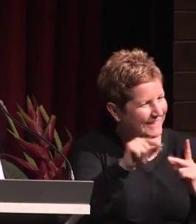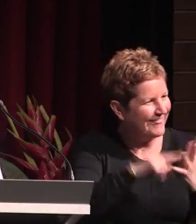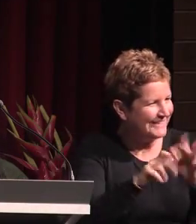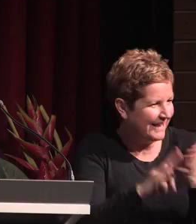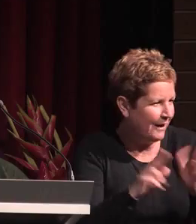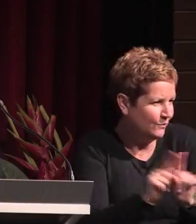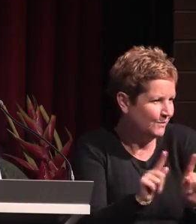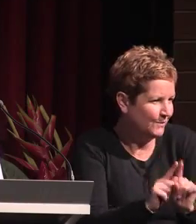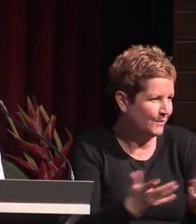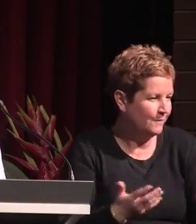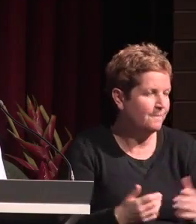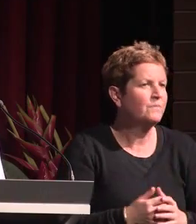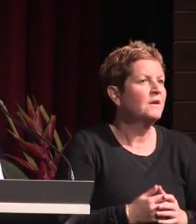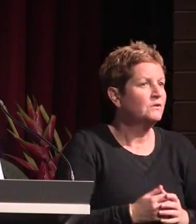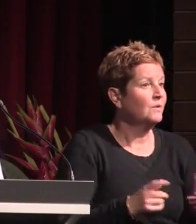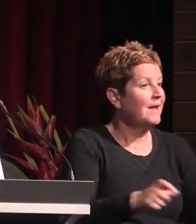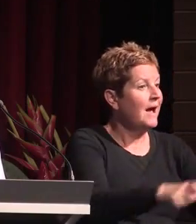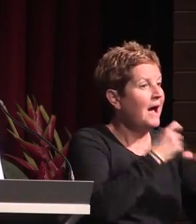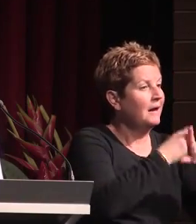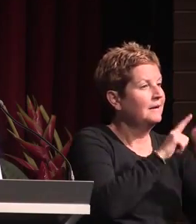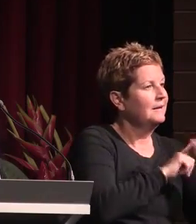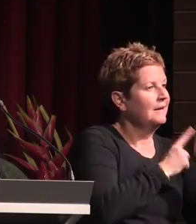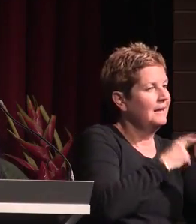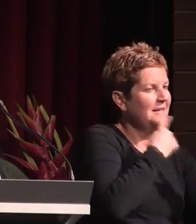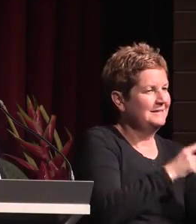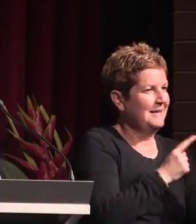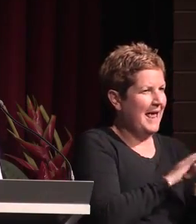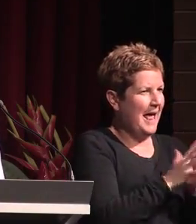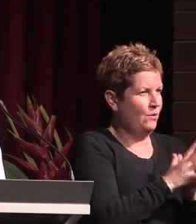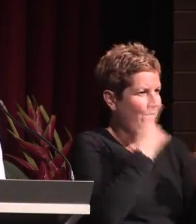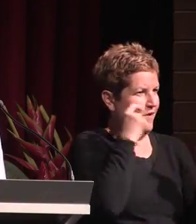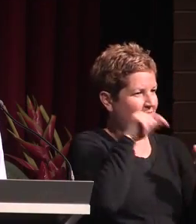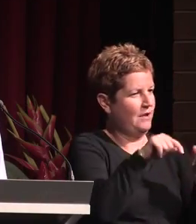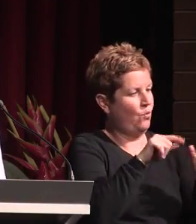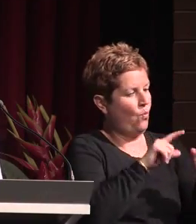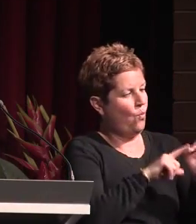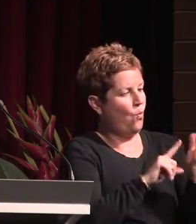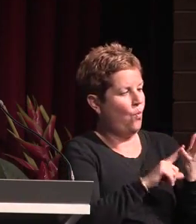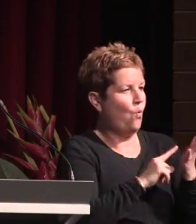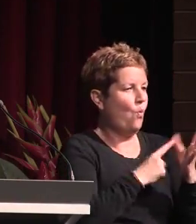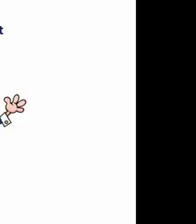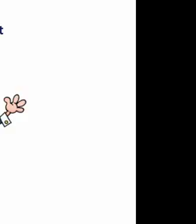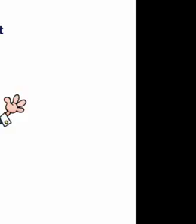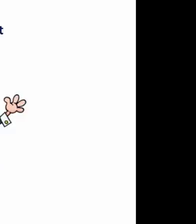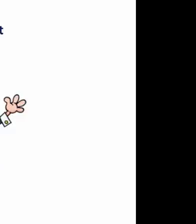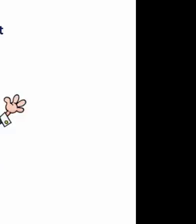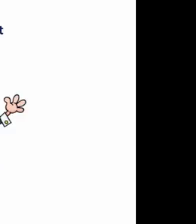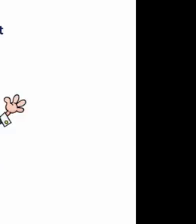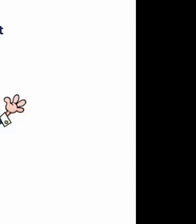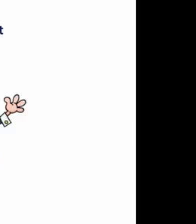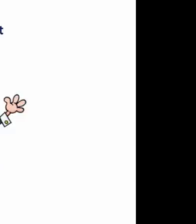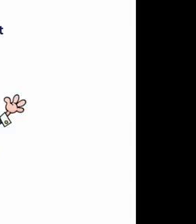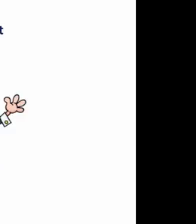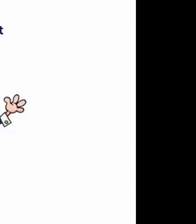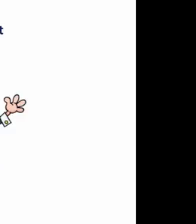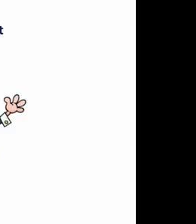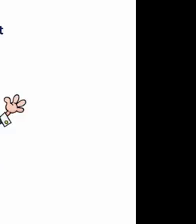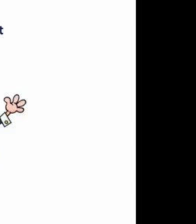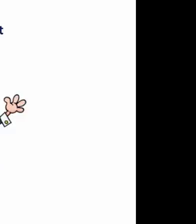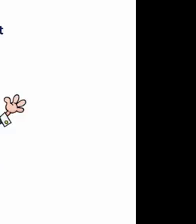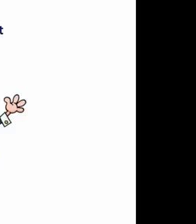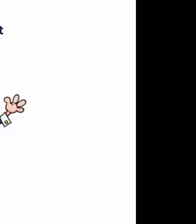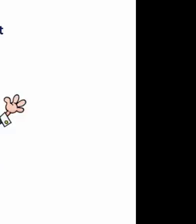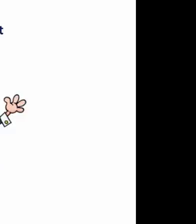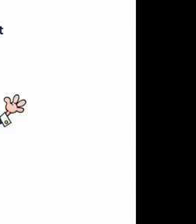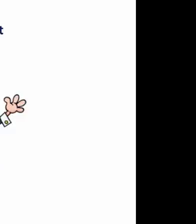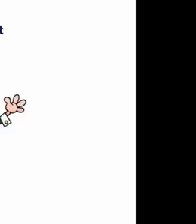difficulty though, as Kelly mentioned, is trying to quantify that, finding that cause and effect relationship. My last point is about